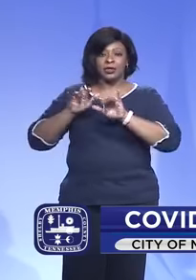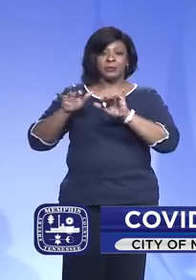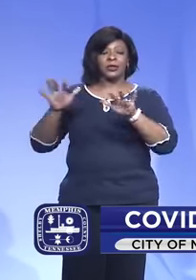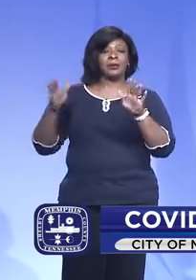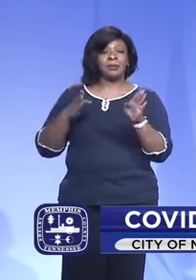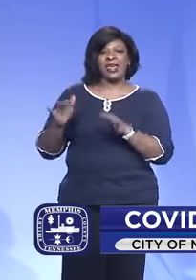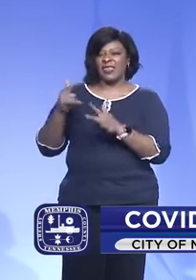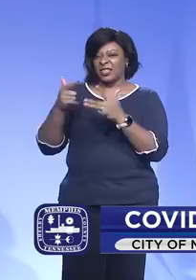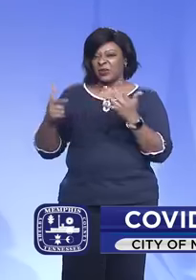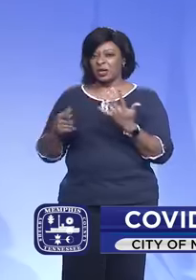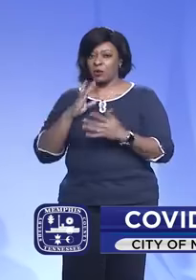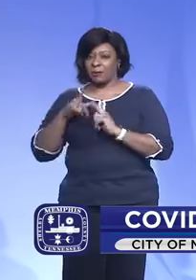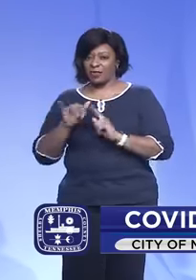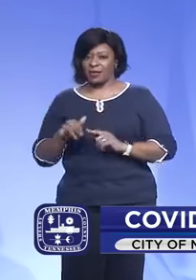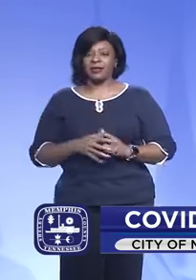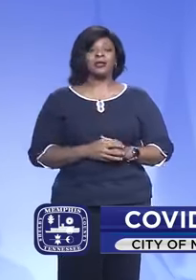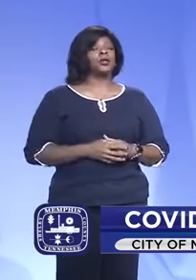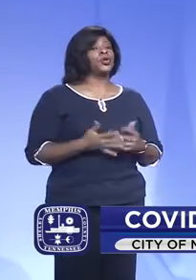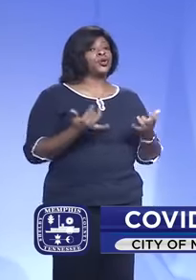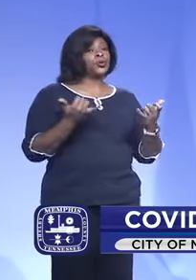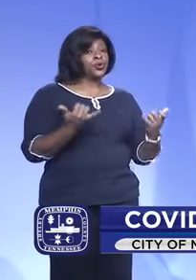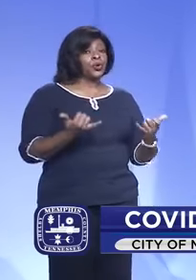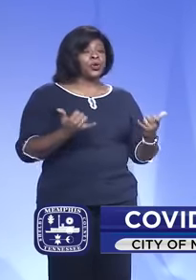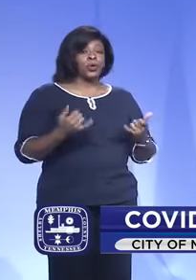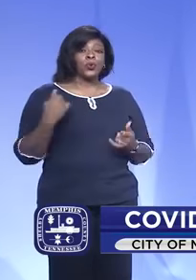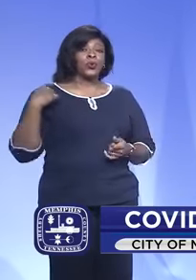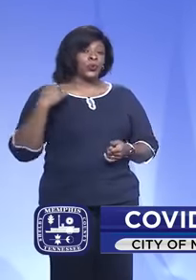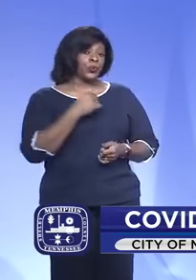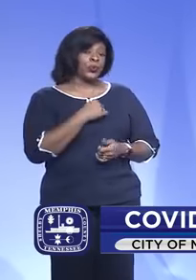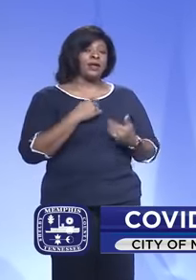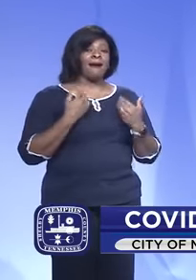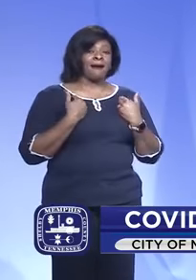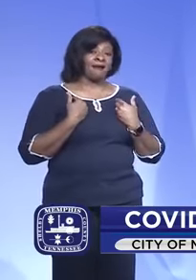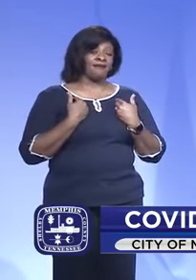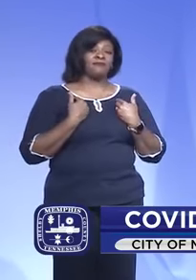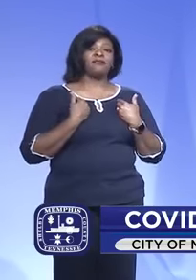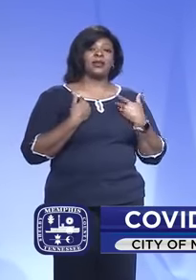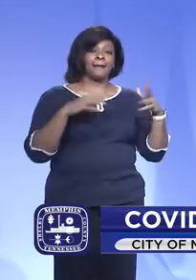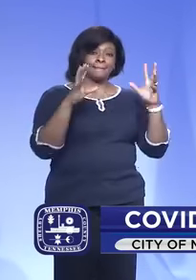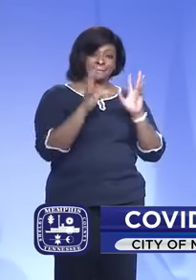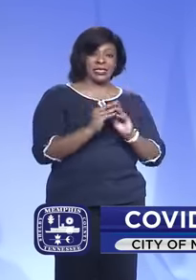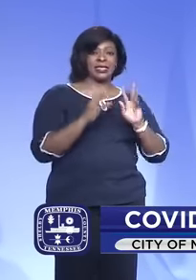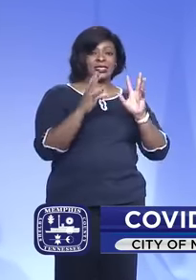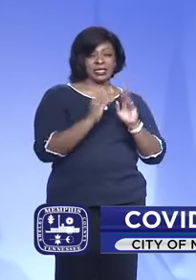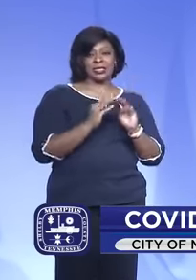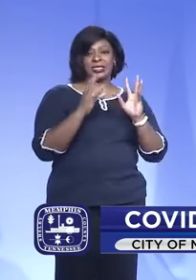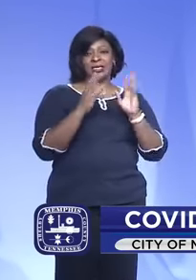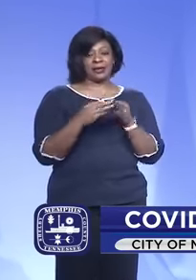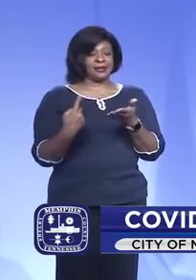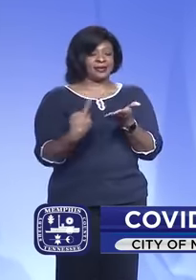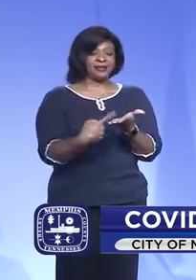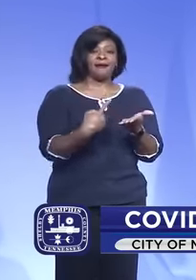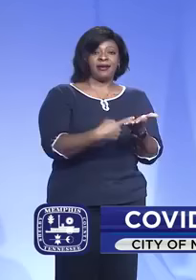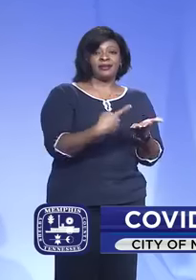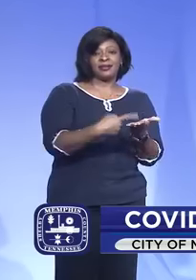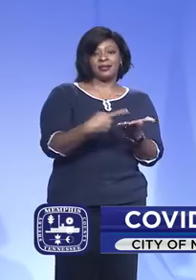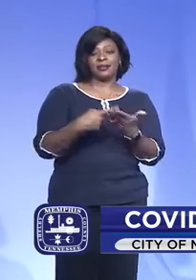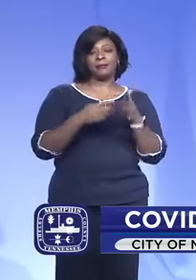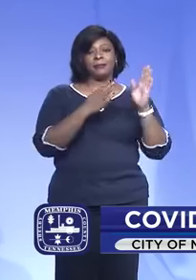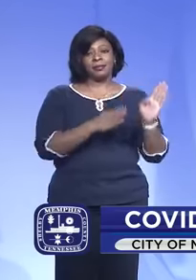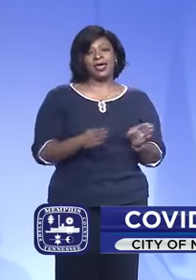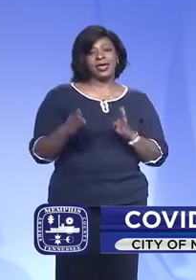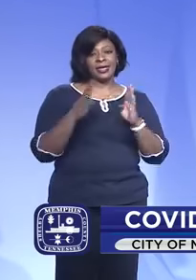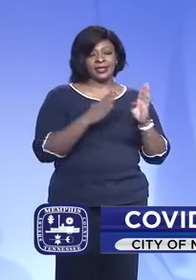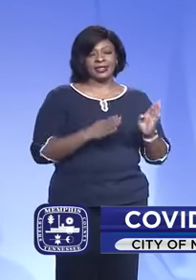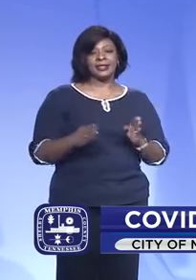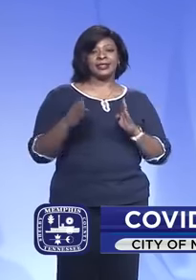sort of thing. We're currently having meetings discussing our plan